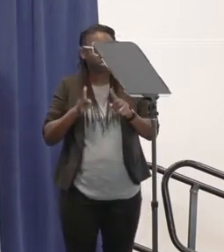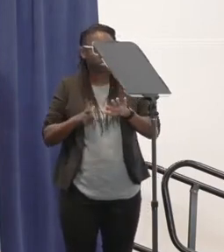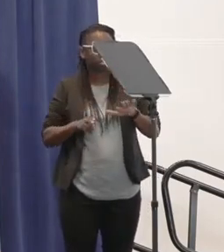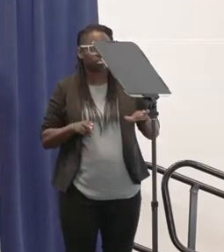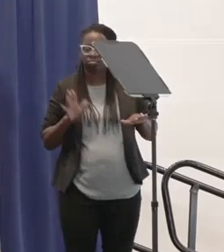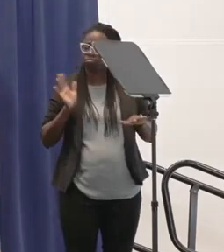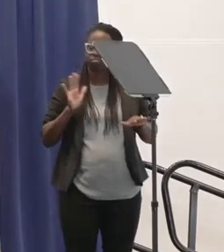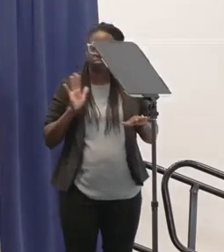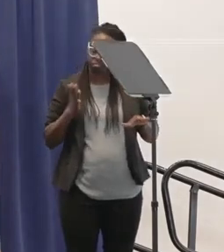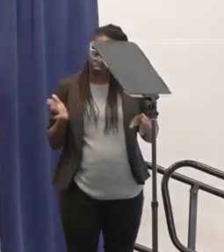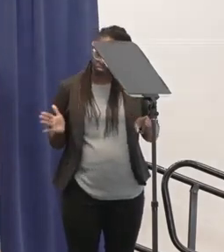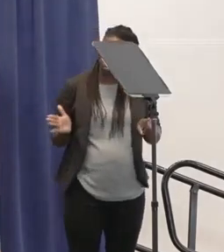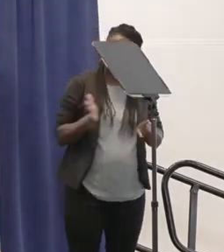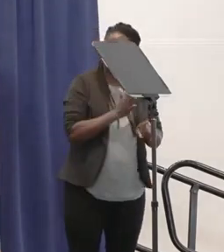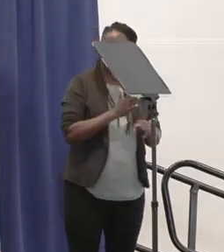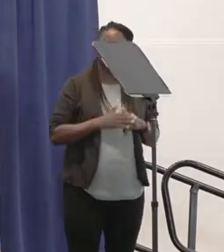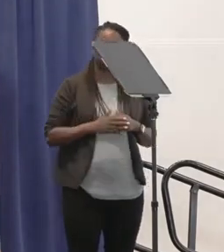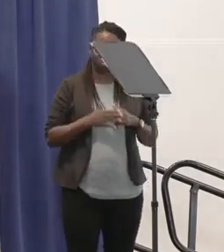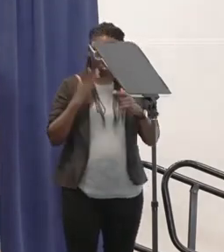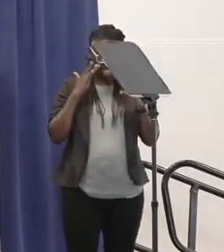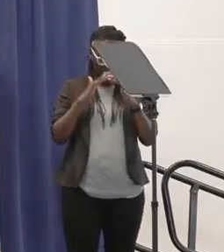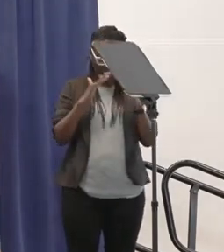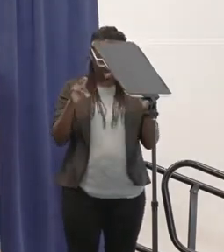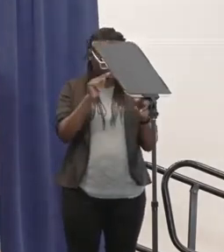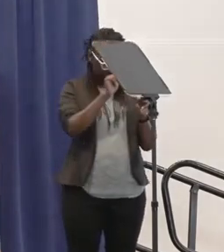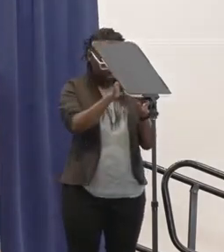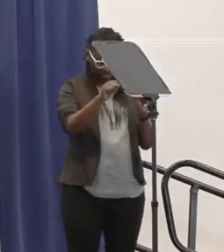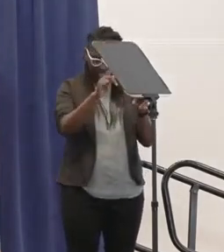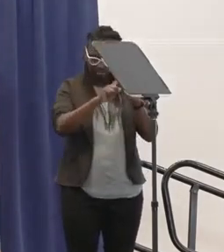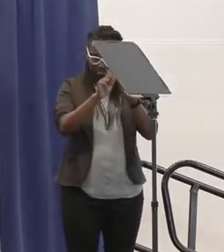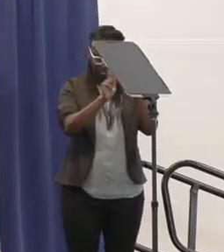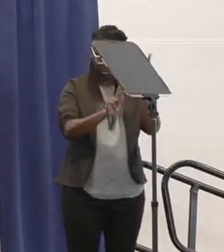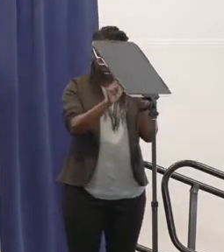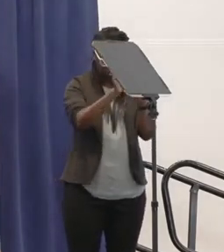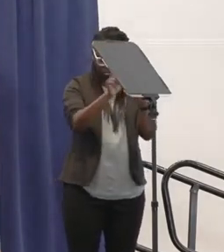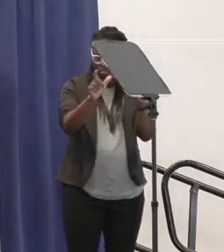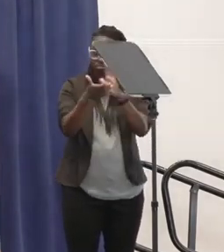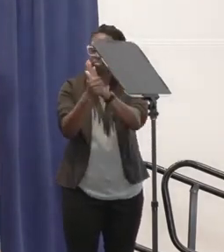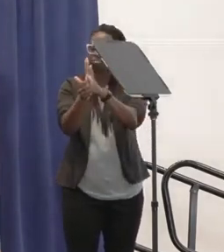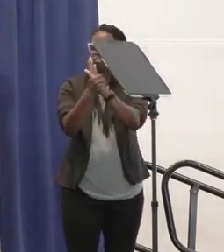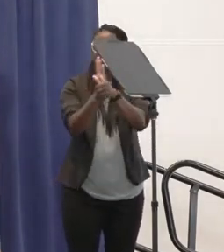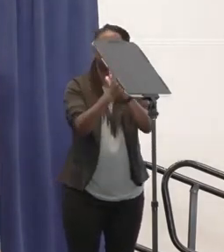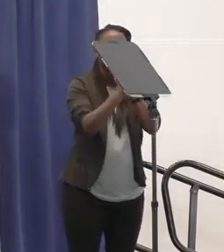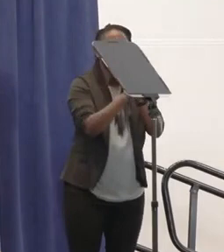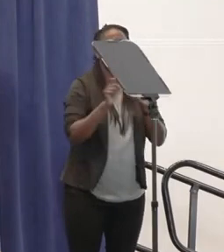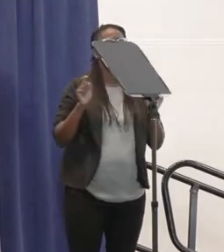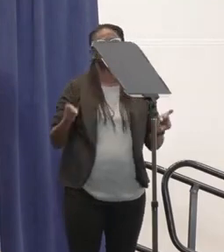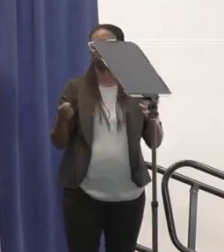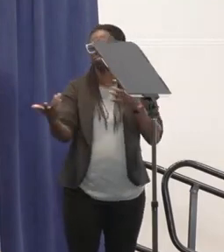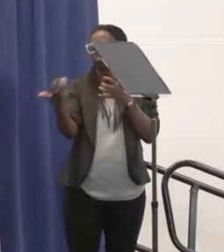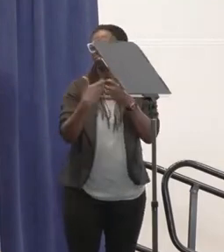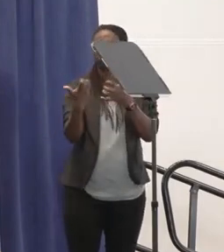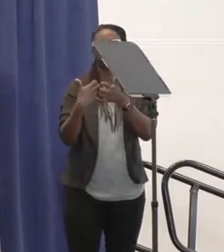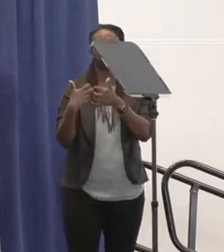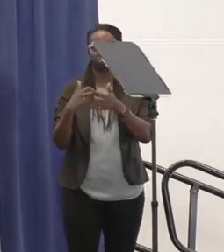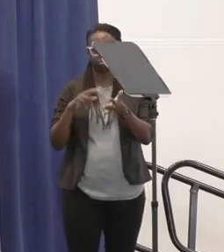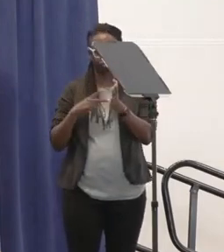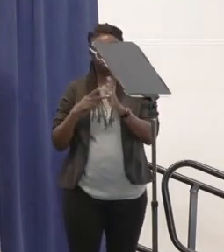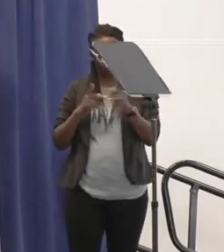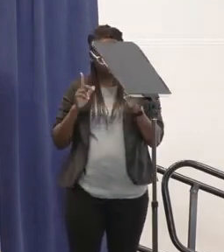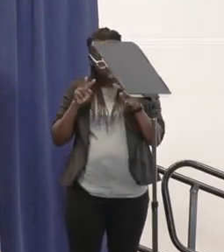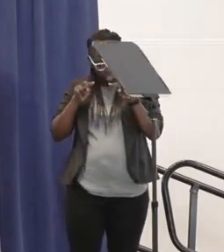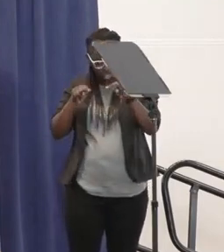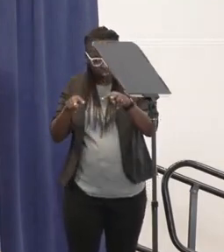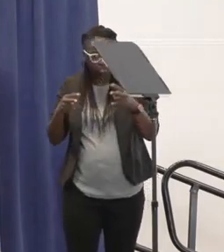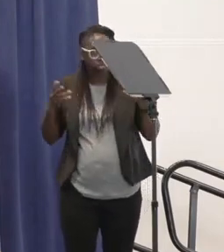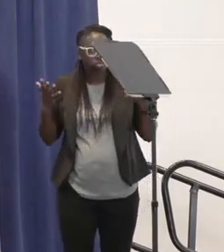talent of each person. If we simply take a moment to recognize the dignity and the worth and the capacity of everyone, and we